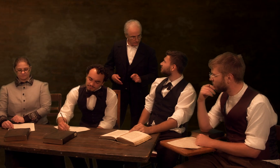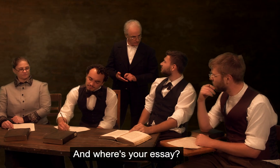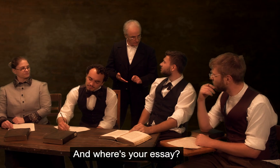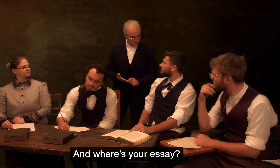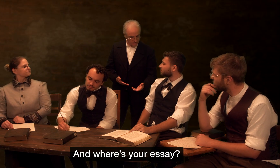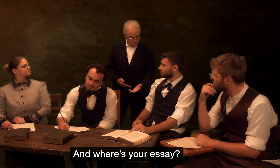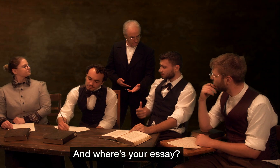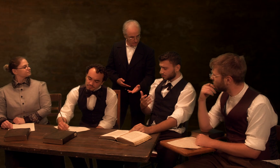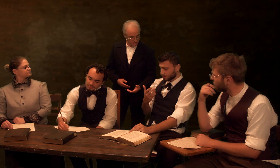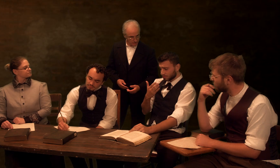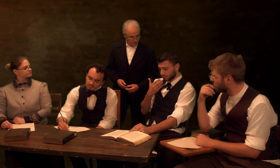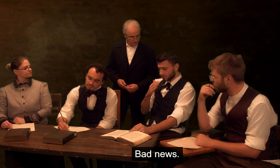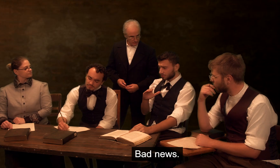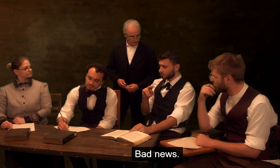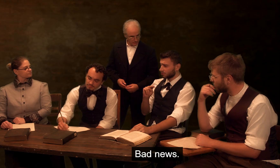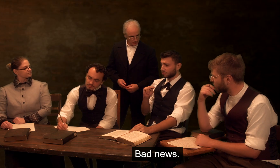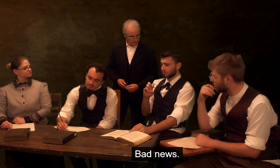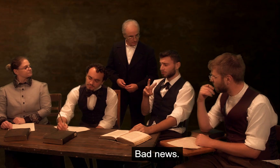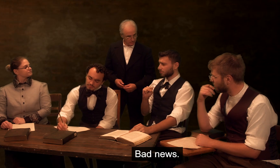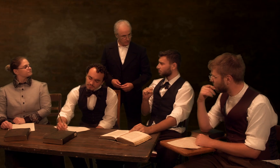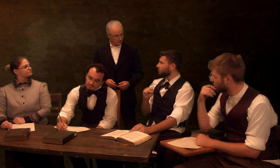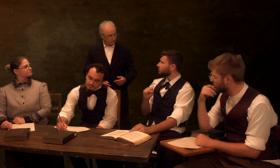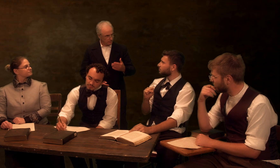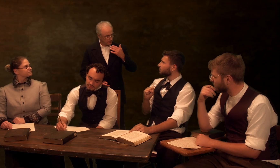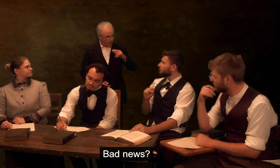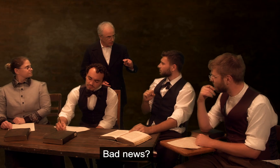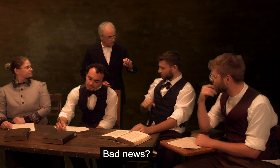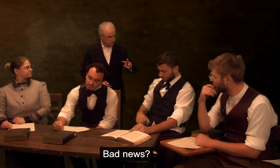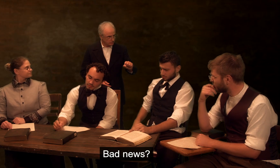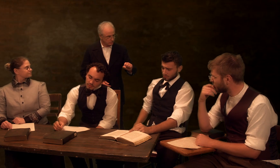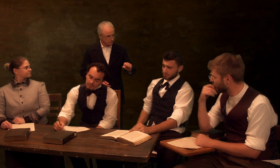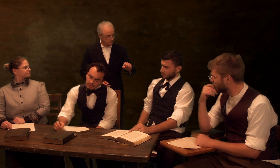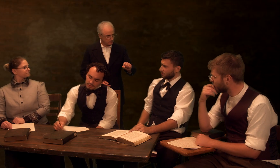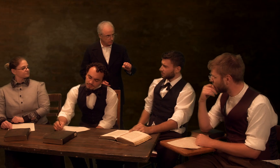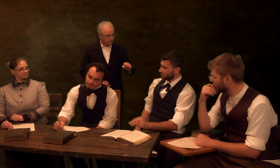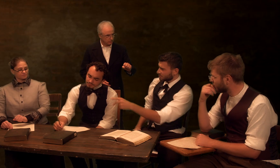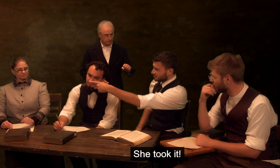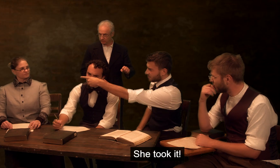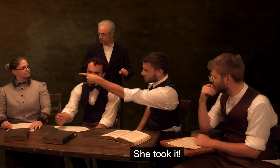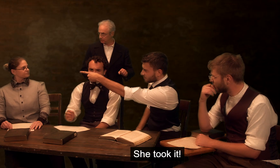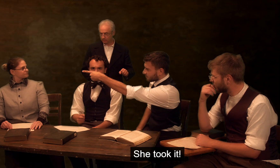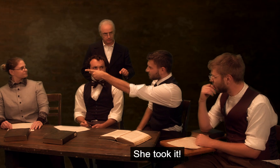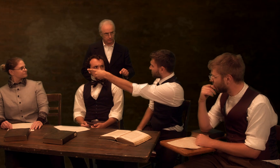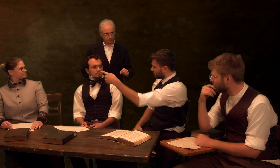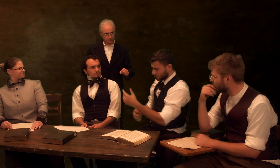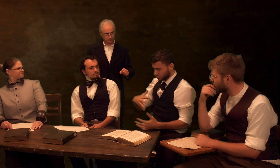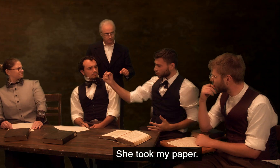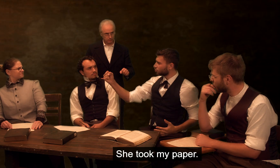And where's your essay? Bad news. Bad news? She took it. She